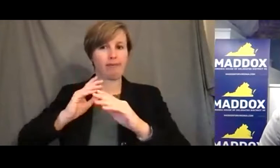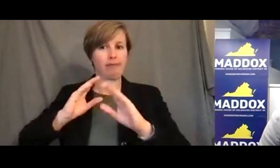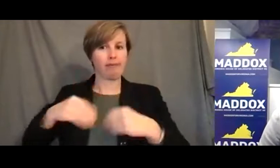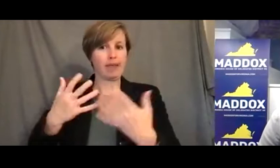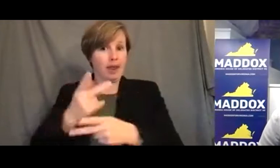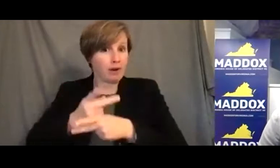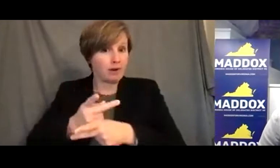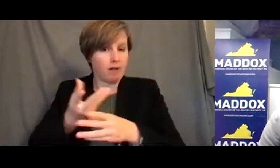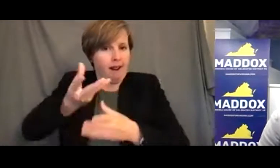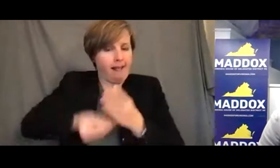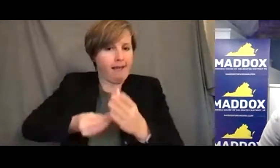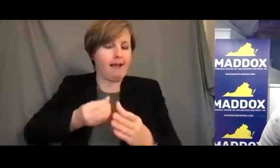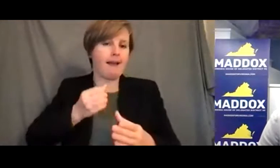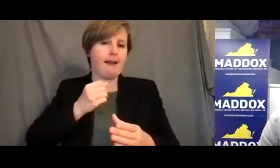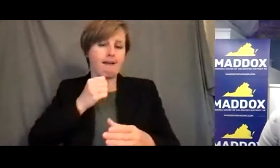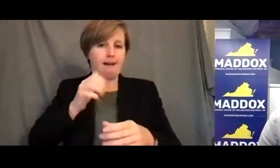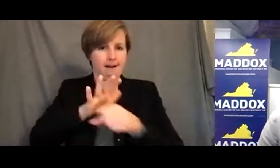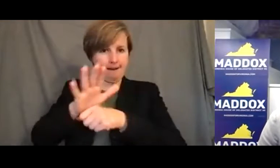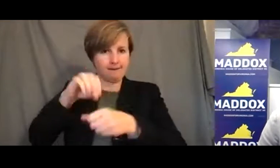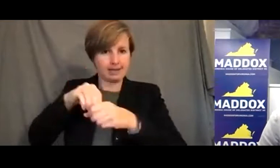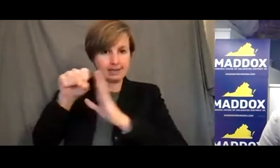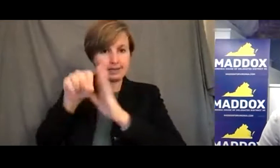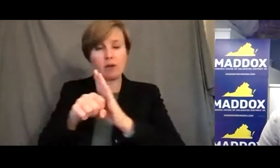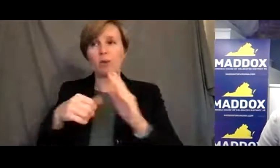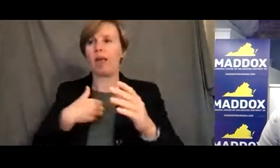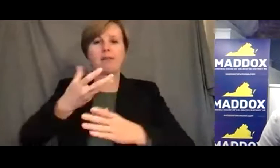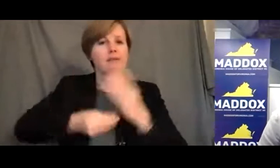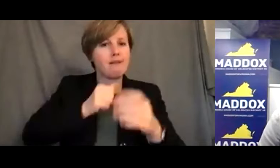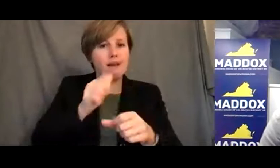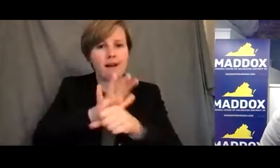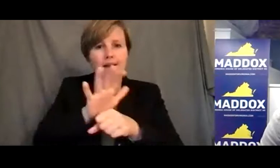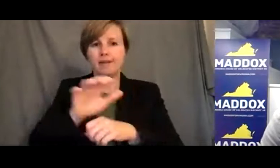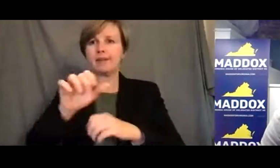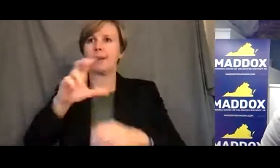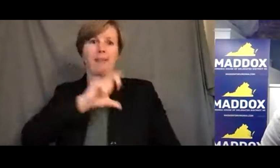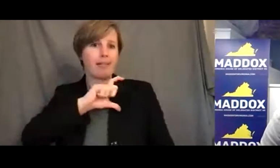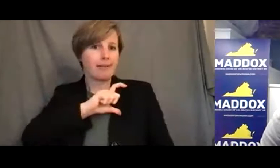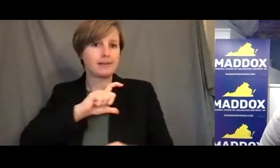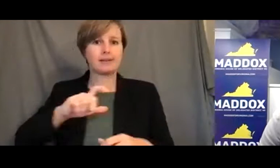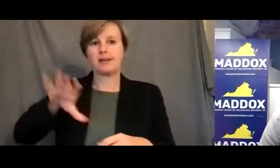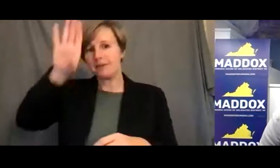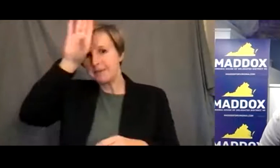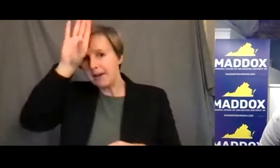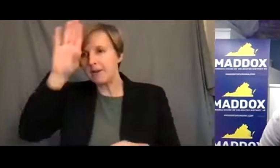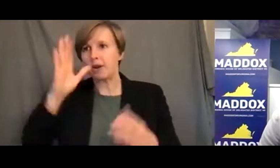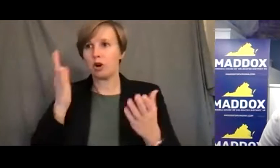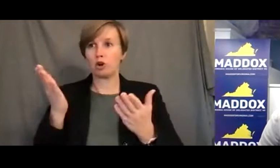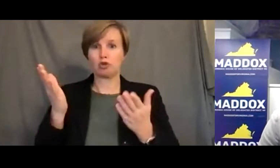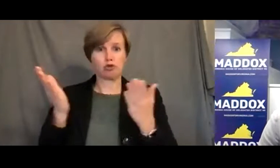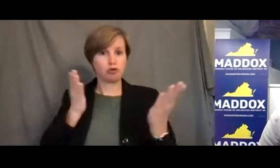lack of caregivers in the state. We have a lack of police, we have a lack of firefighters, we have a lack of service